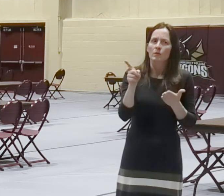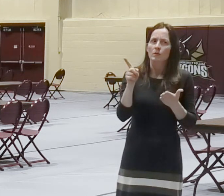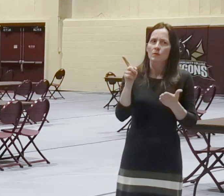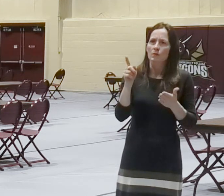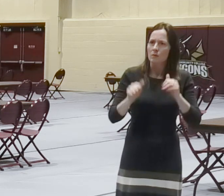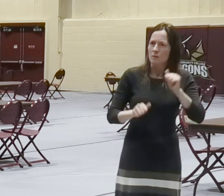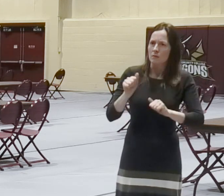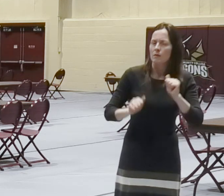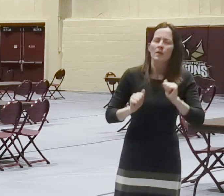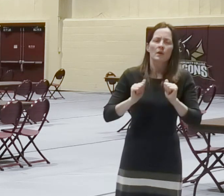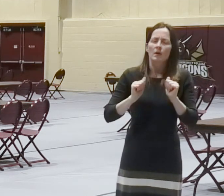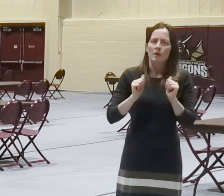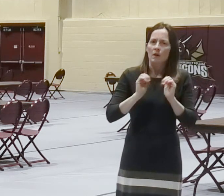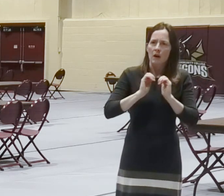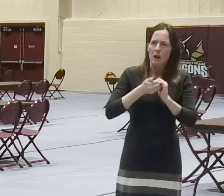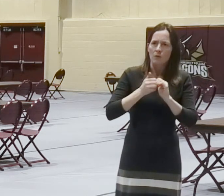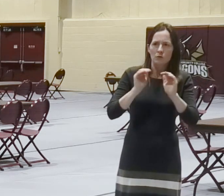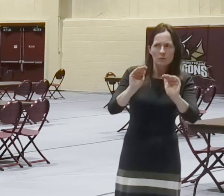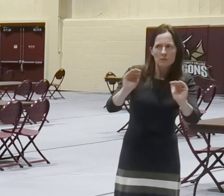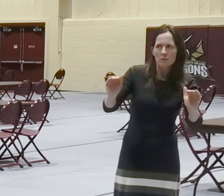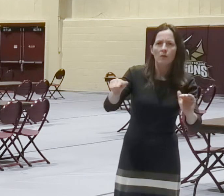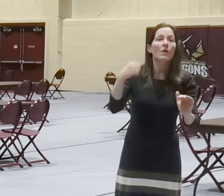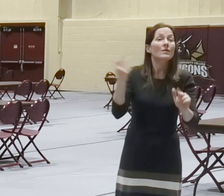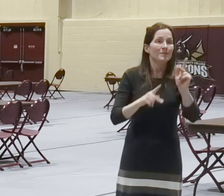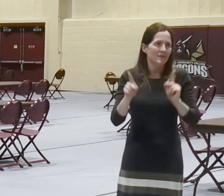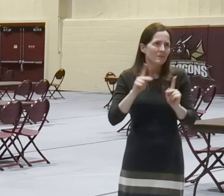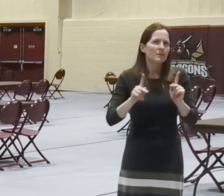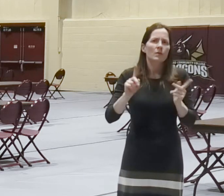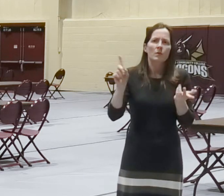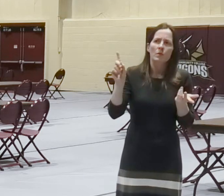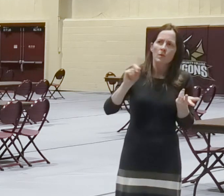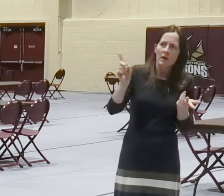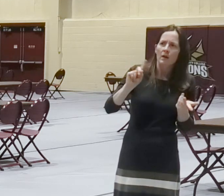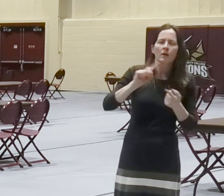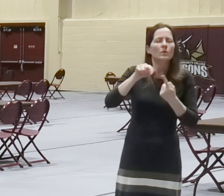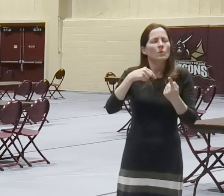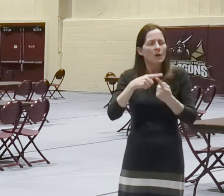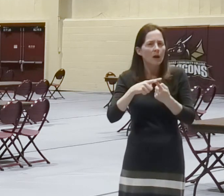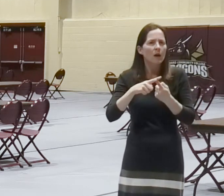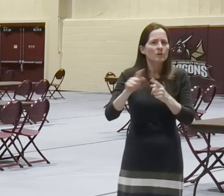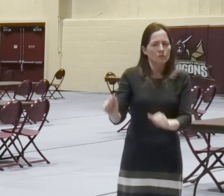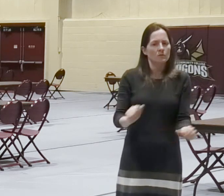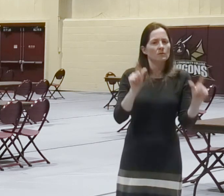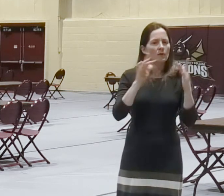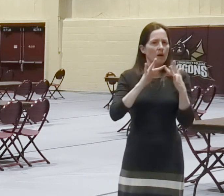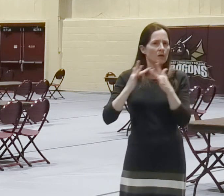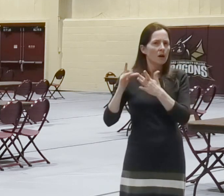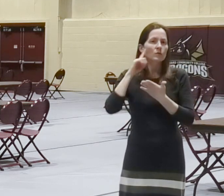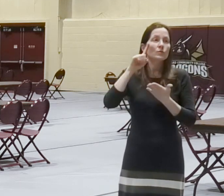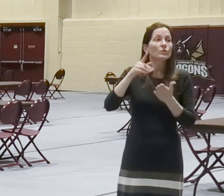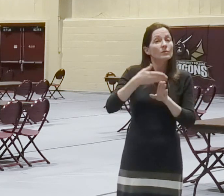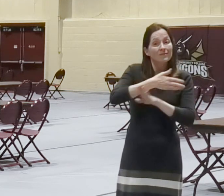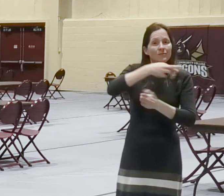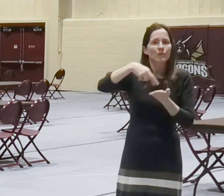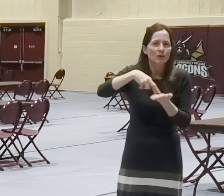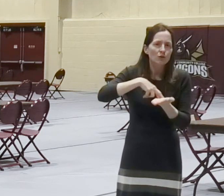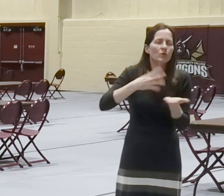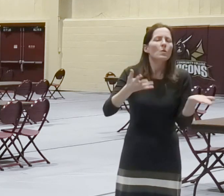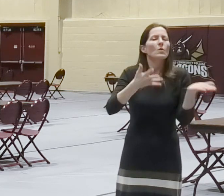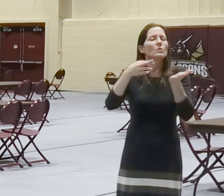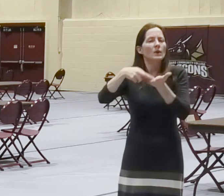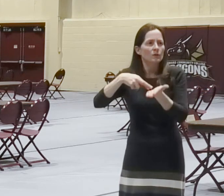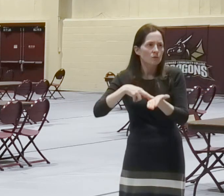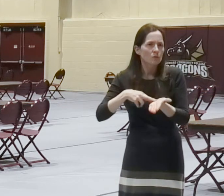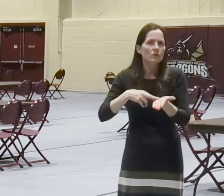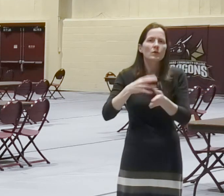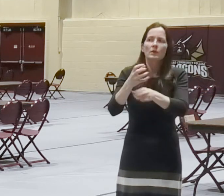where and when to go online, to register, and to be able to receive the vaccine in